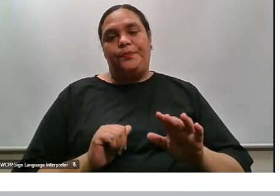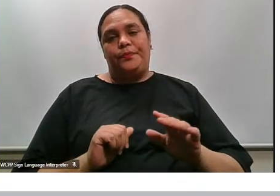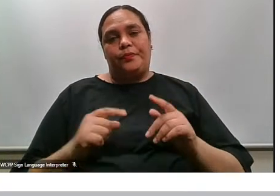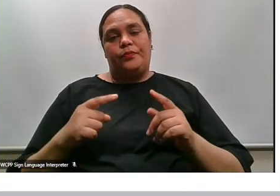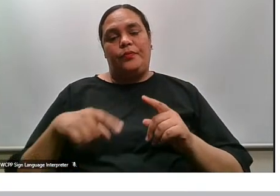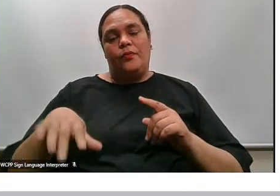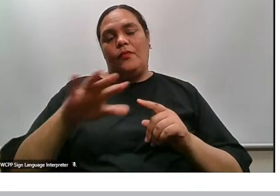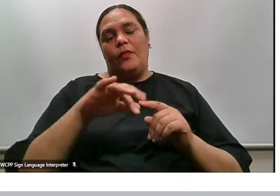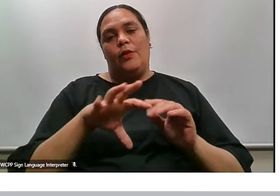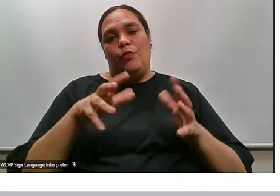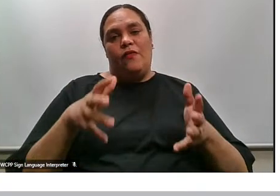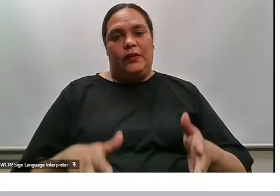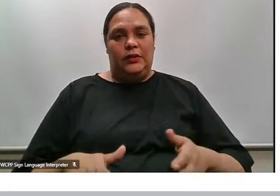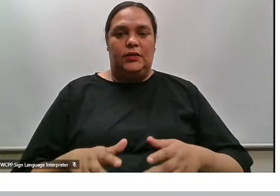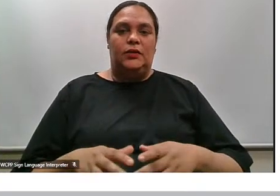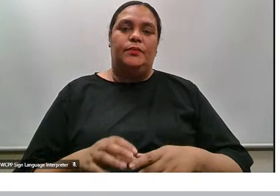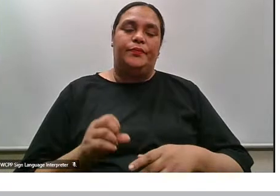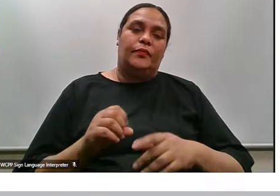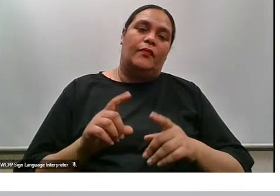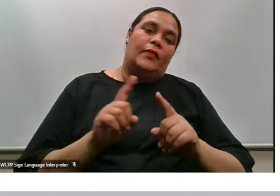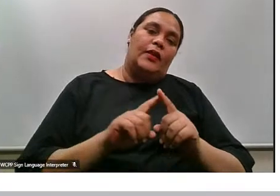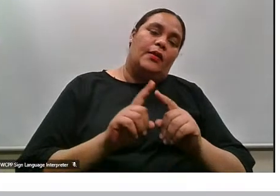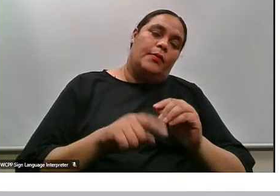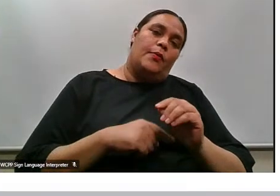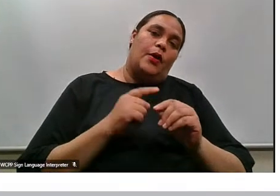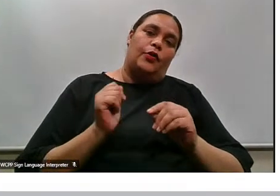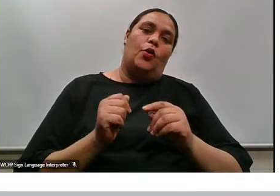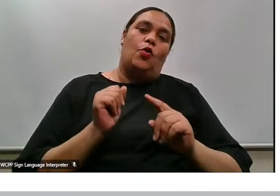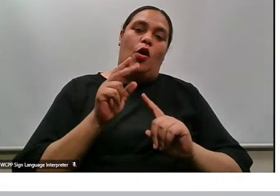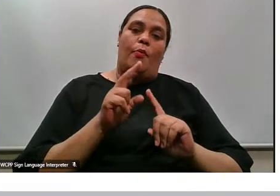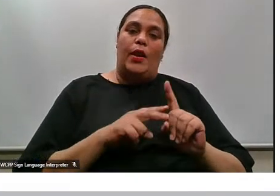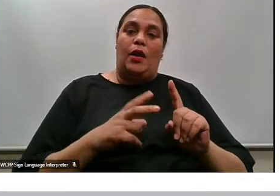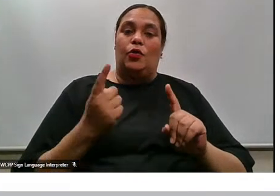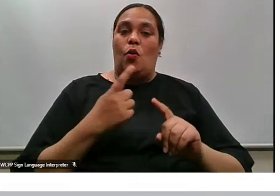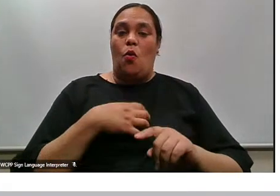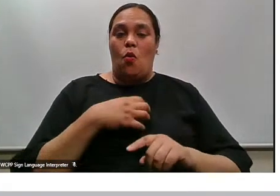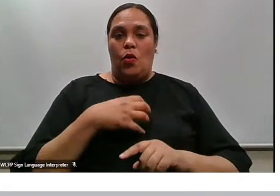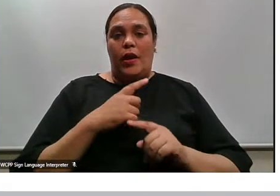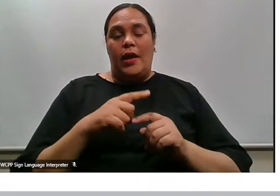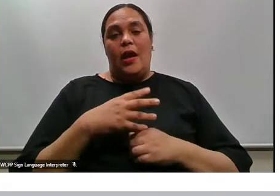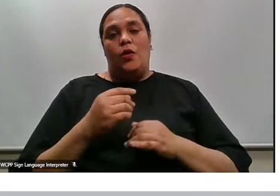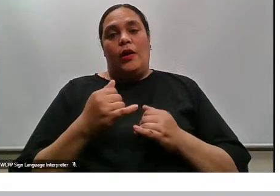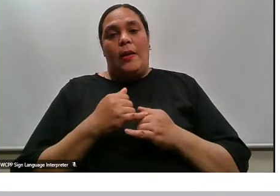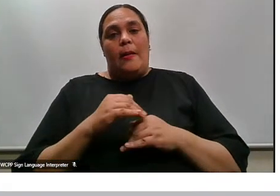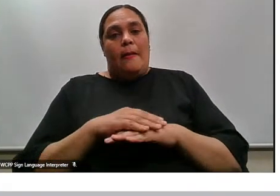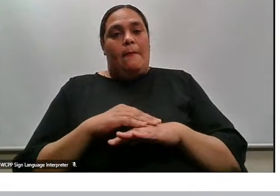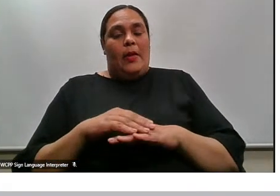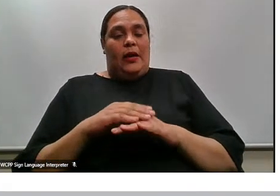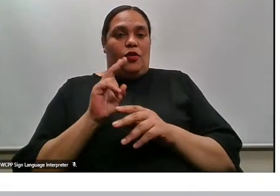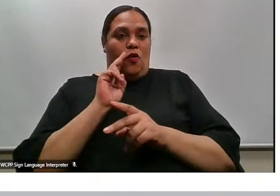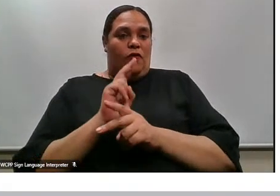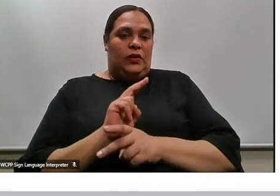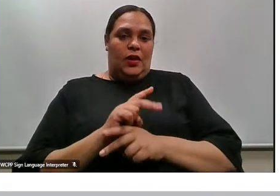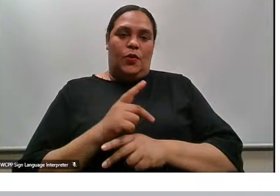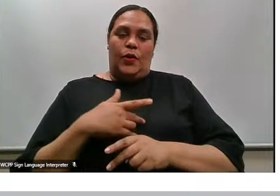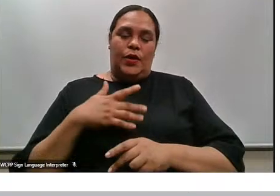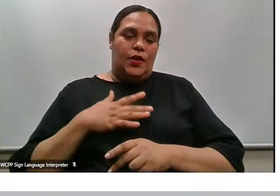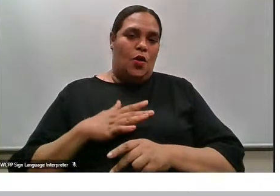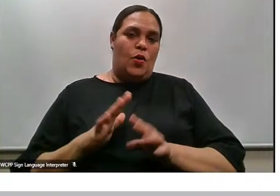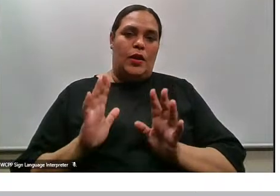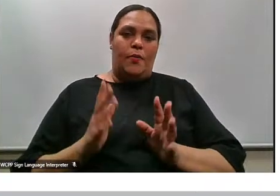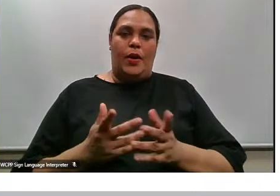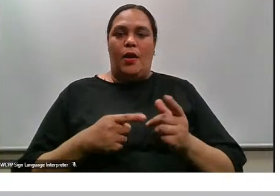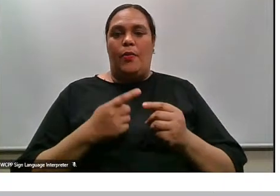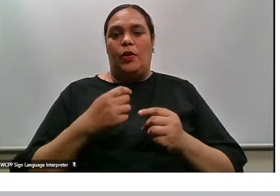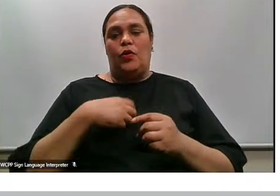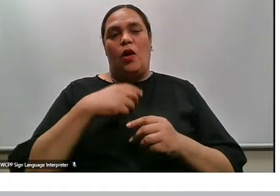the province. In terms of the compliance only and then outcome-based oversight, we don't want to just, in terms of